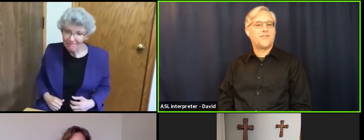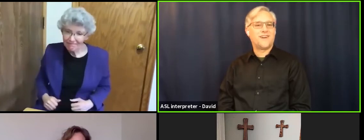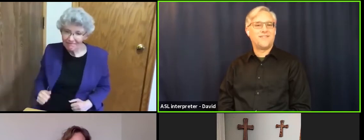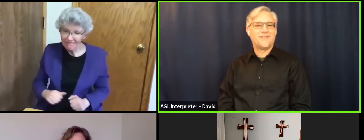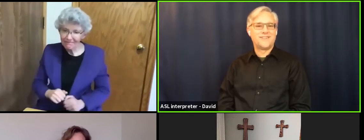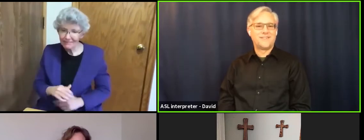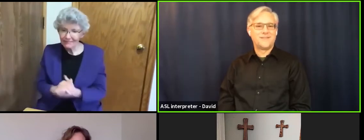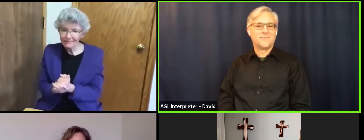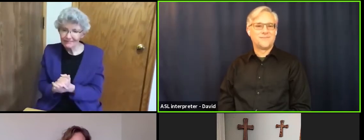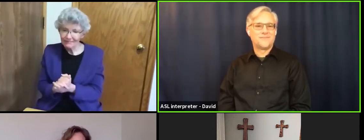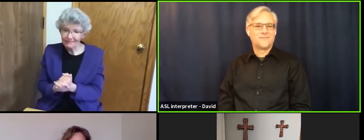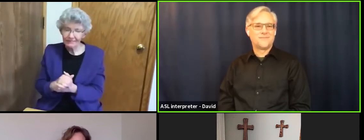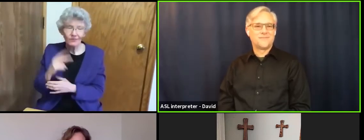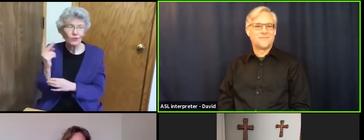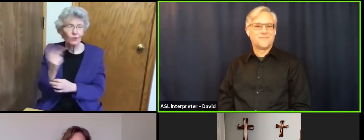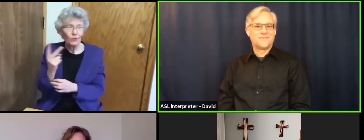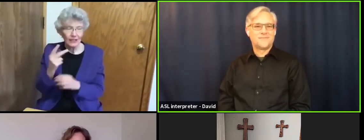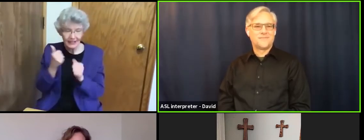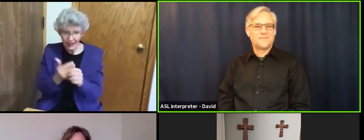through